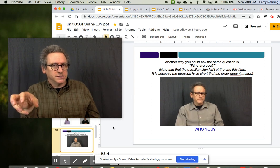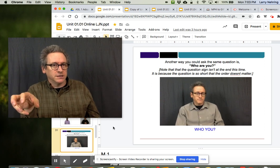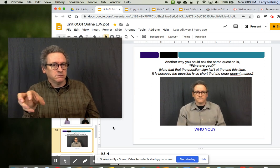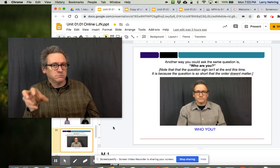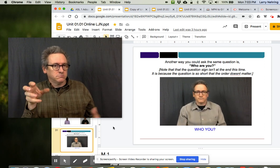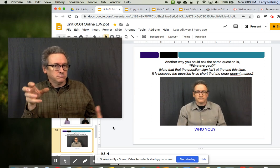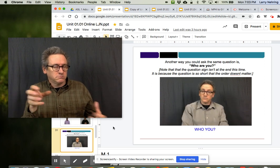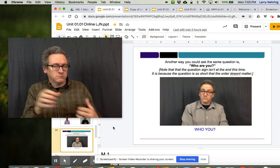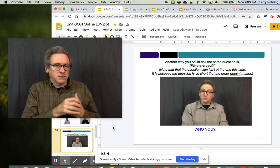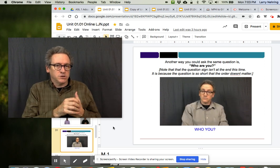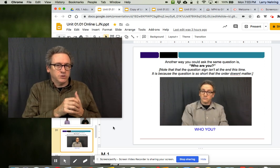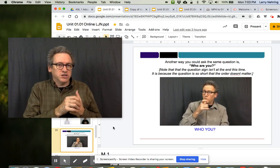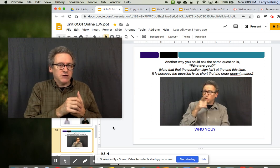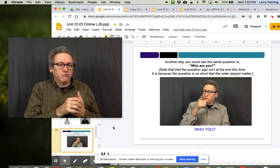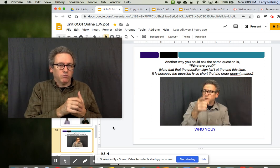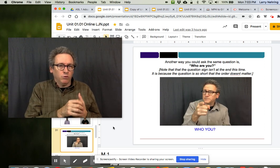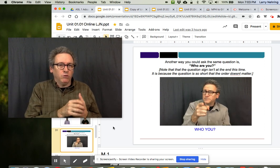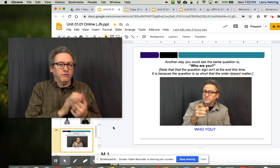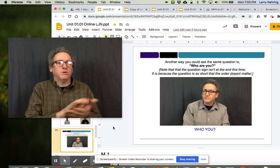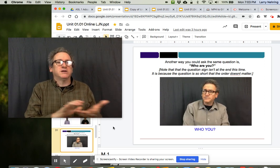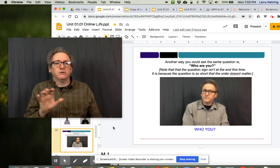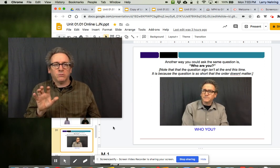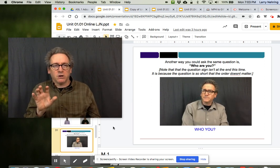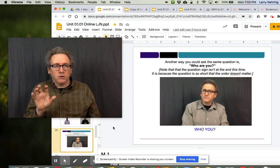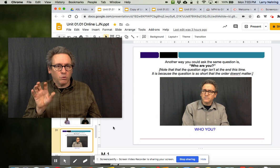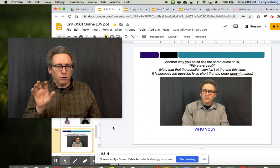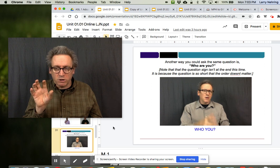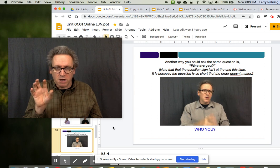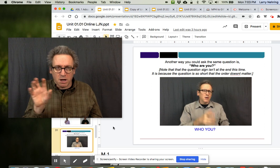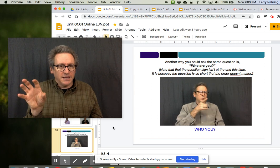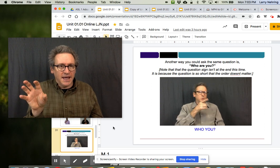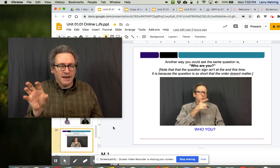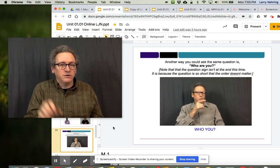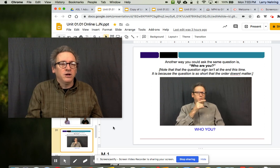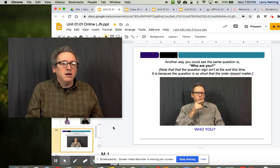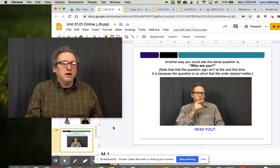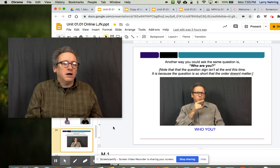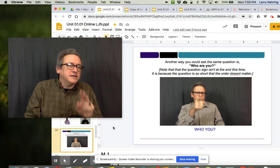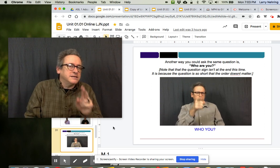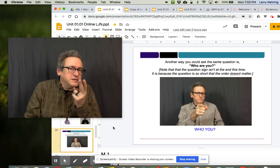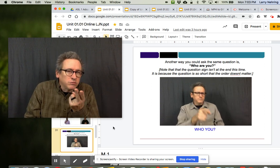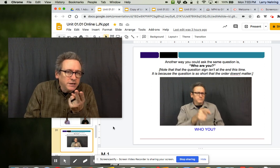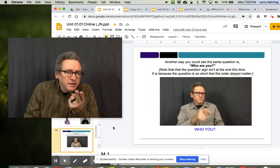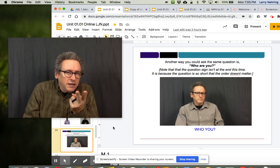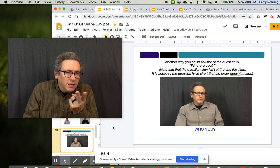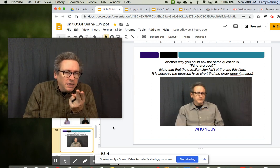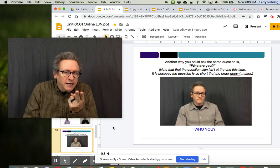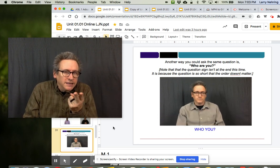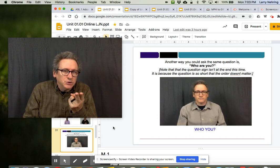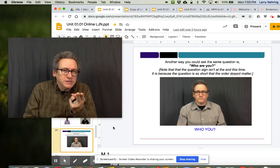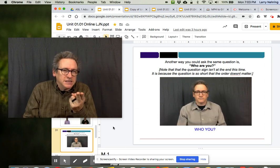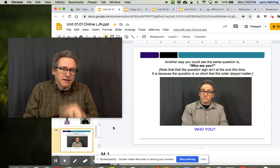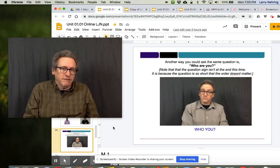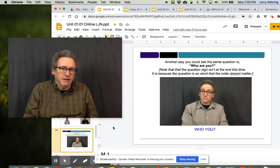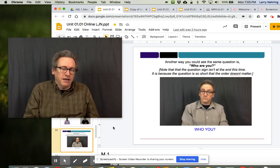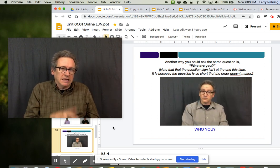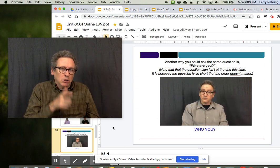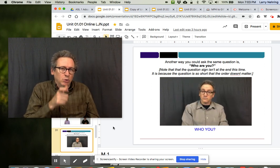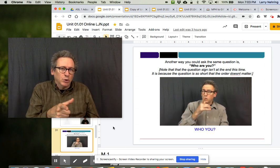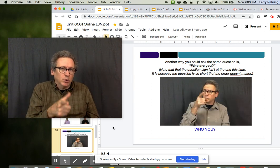confusing. So it's a general rule that the question word will come at the end, unless it's really like a 2-sign